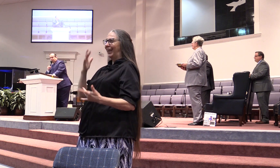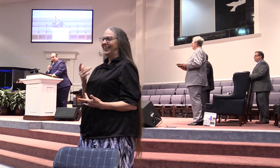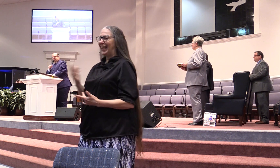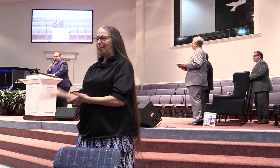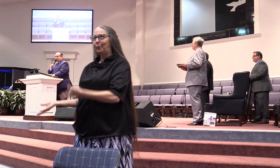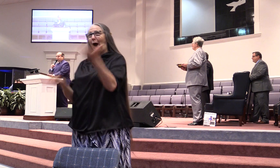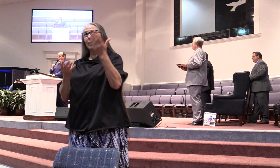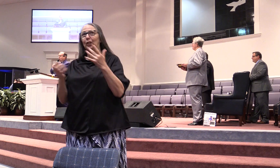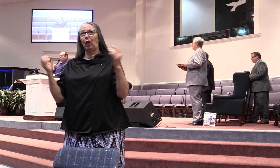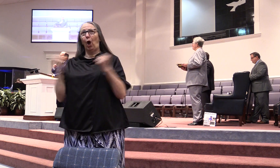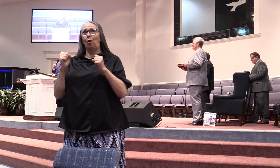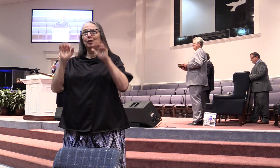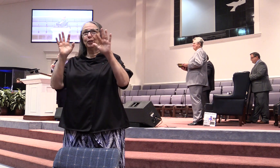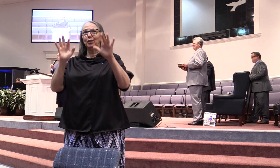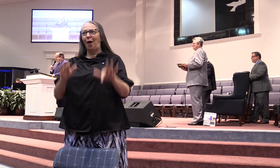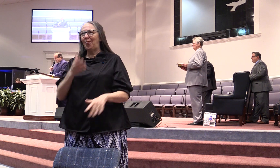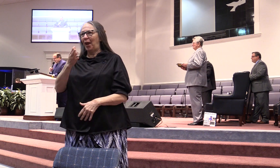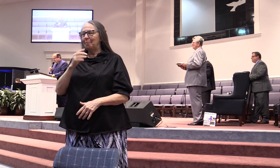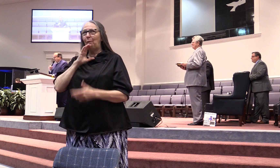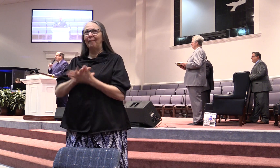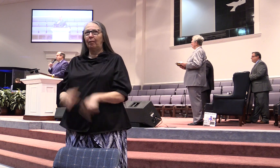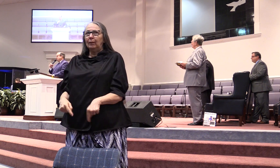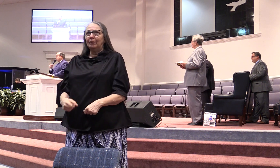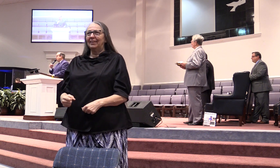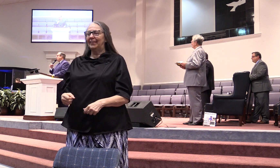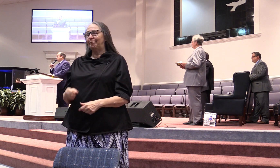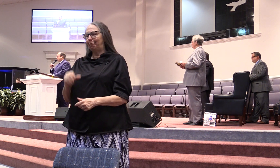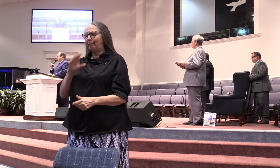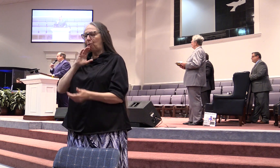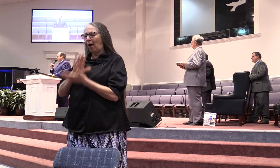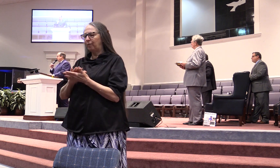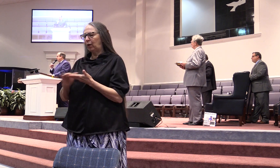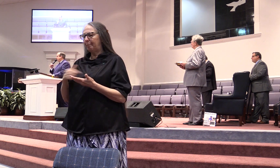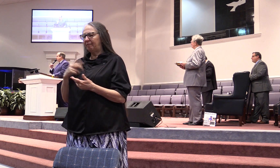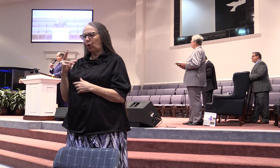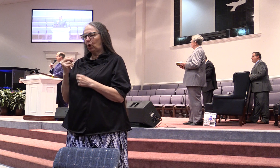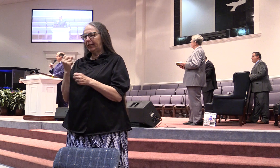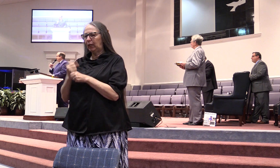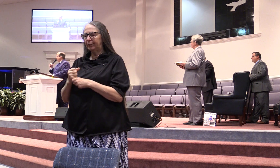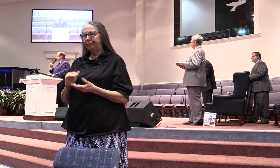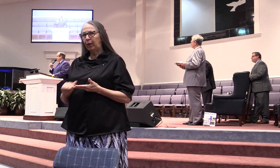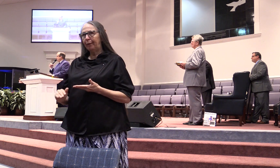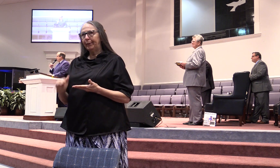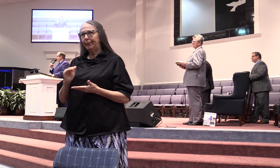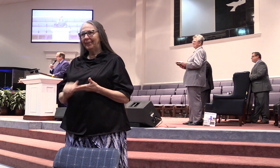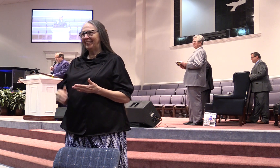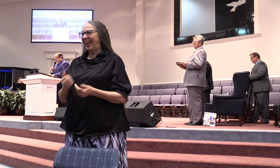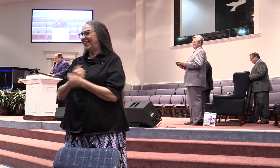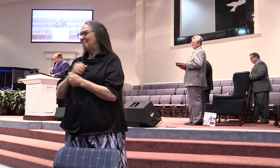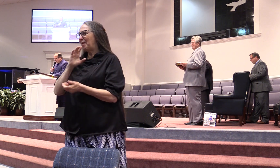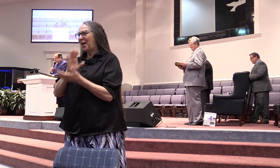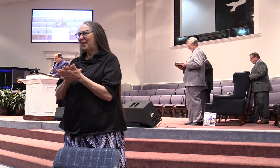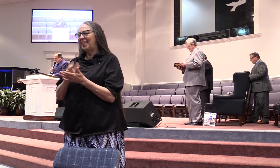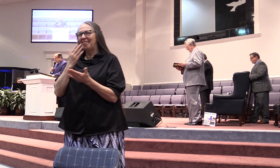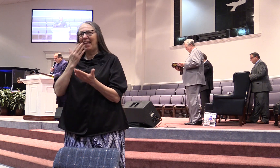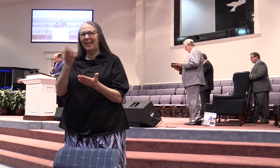her up where we have this stuff called snow. She's forgiven me. It's taken 30 years, but she's forgiven me. I love her very much. I'm delighted